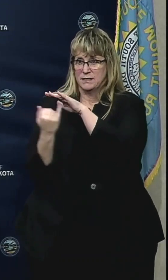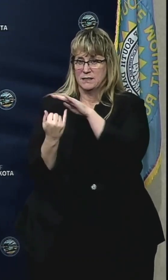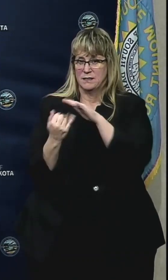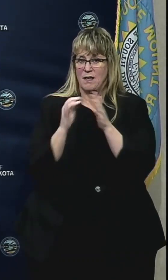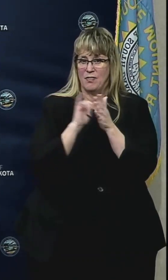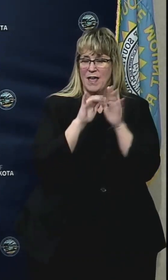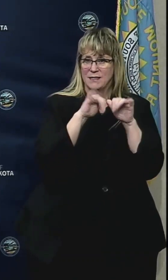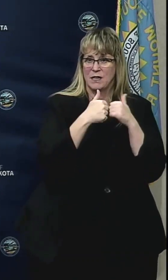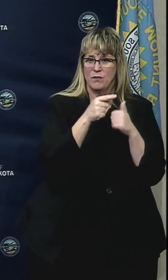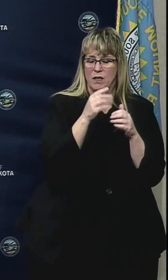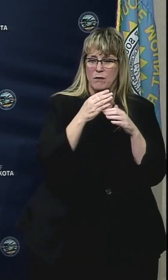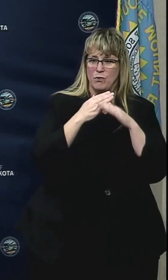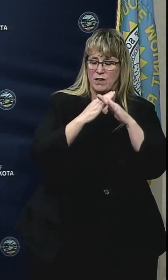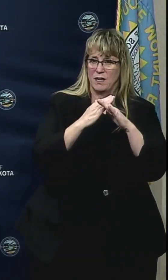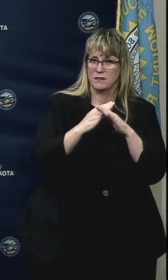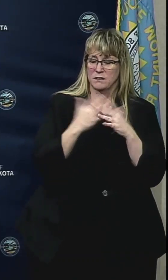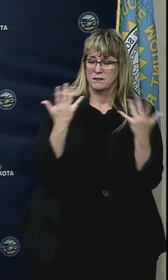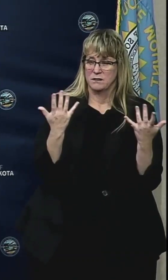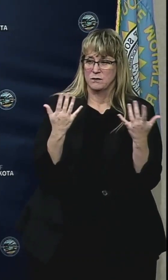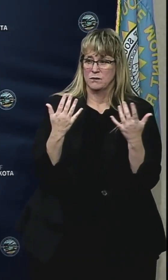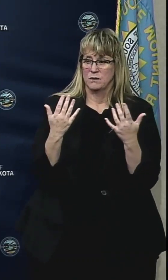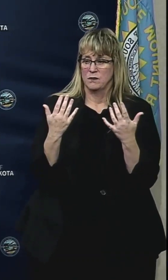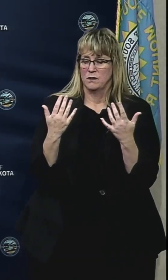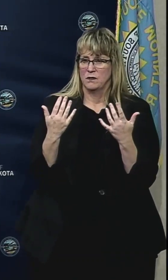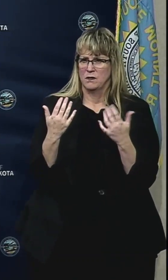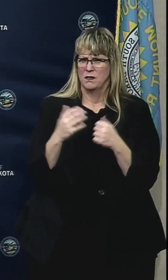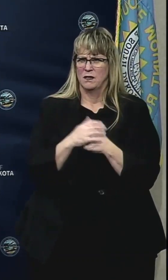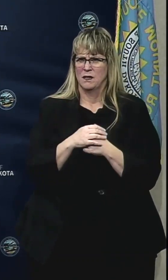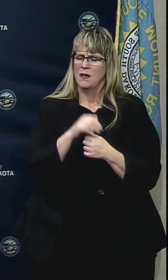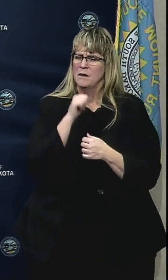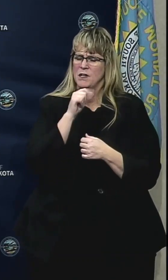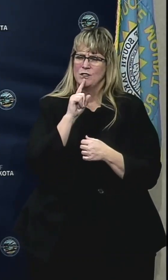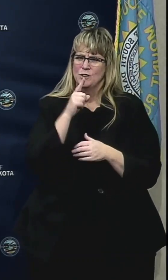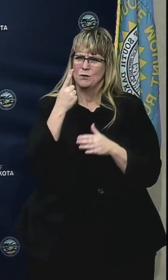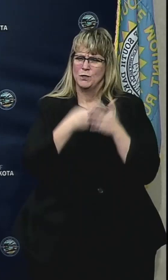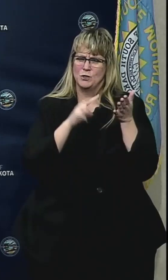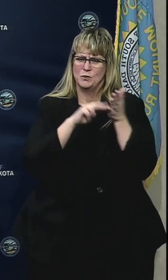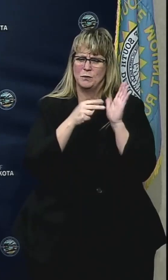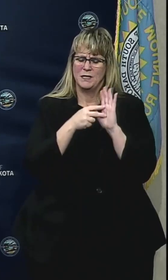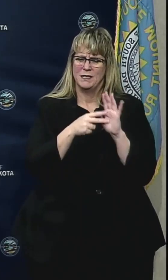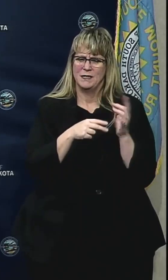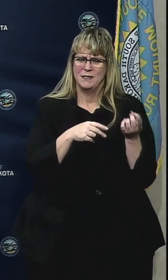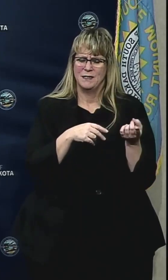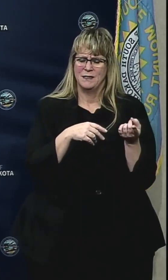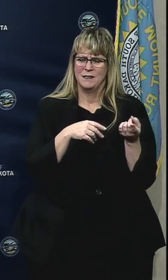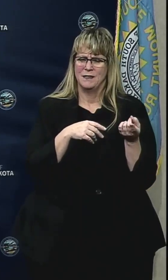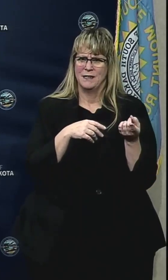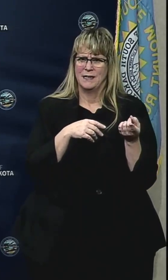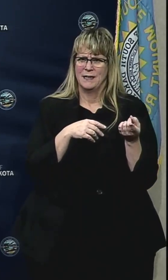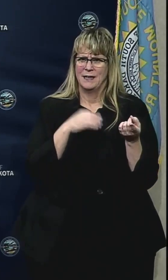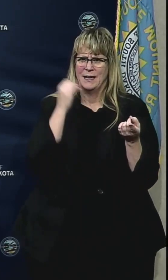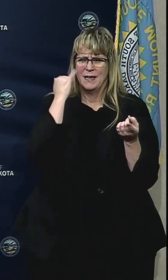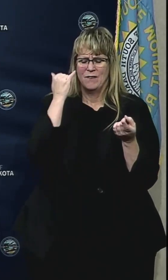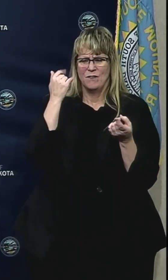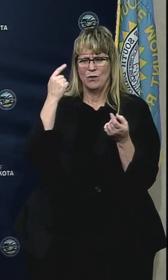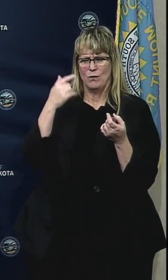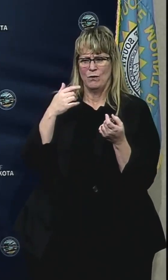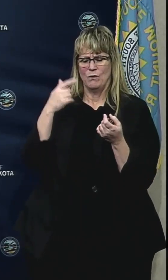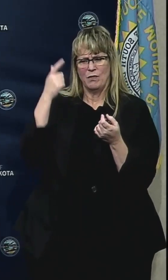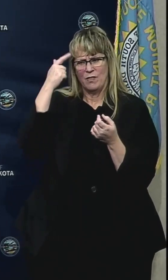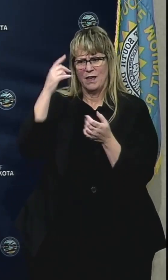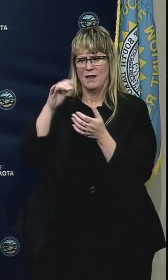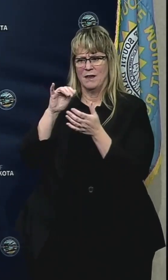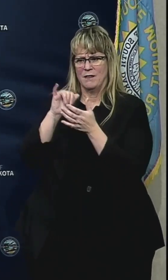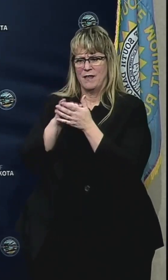workers would have been protected. I'm not certain what you mean if you think that the family members infected